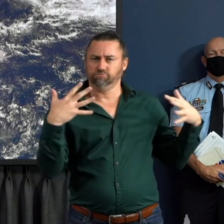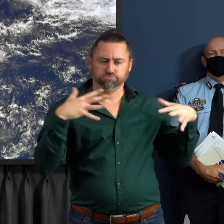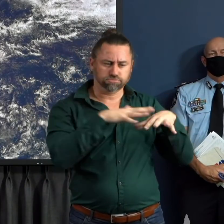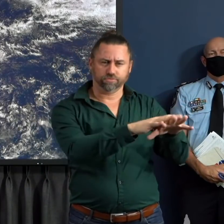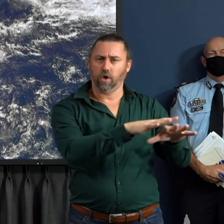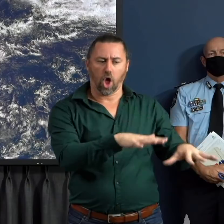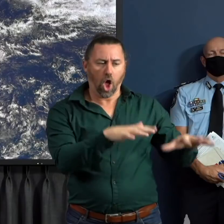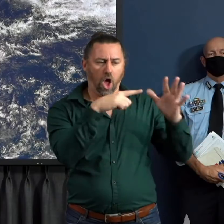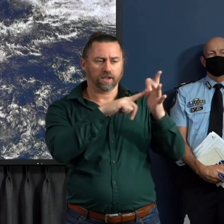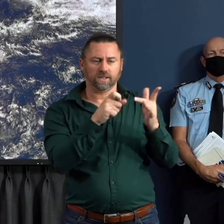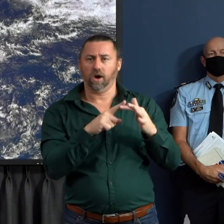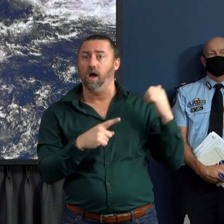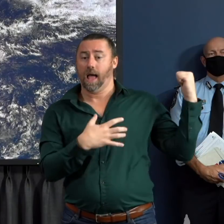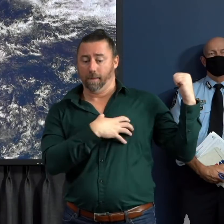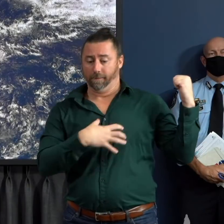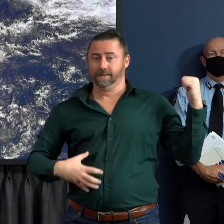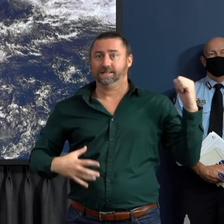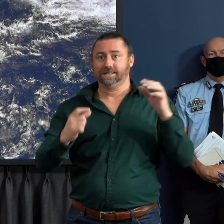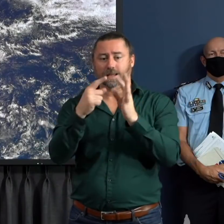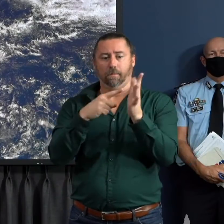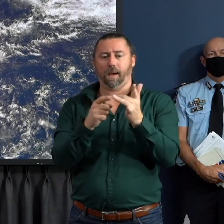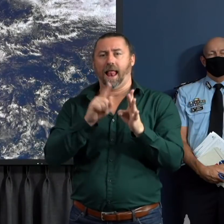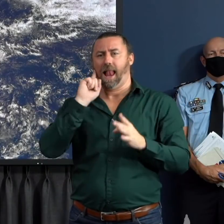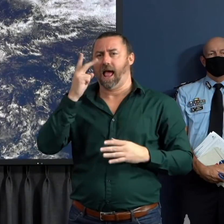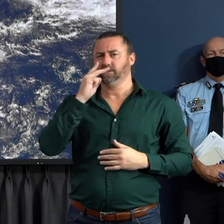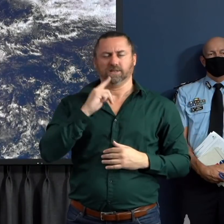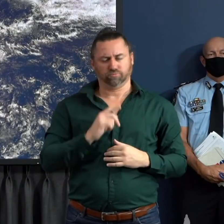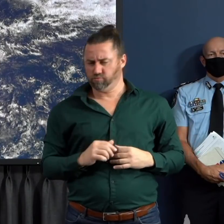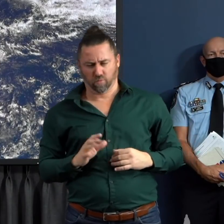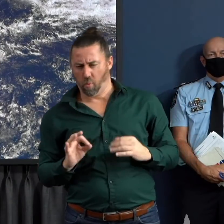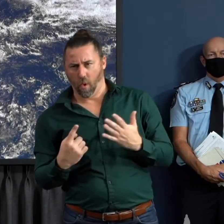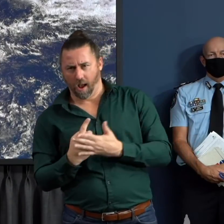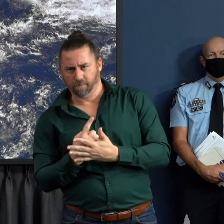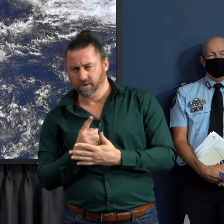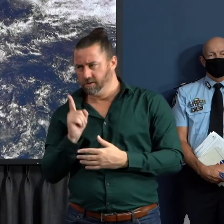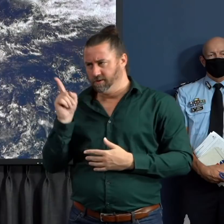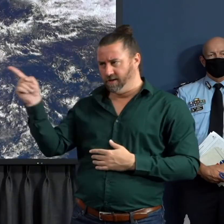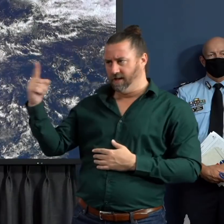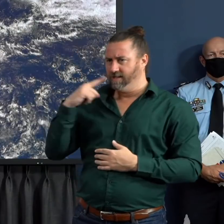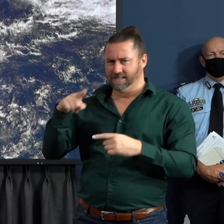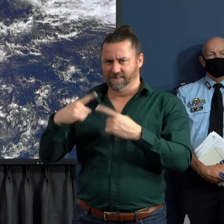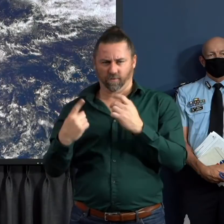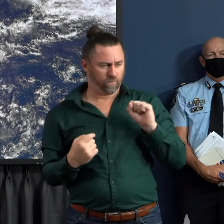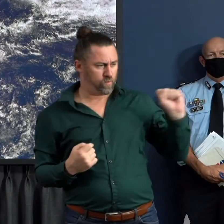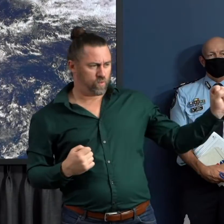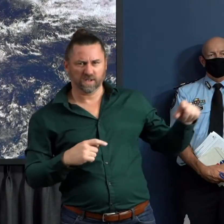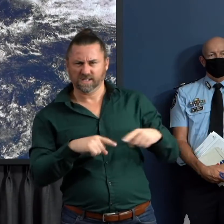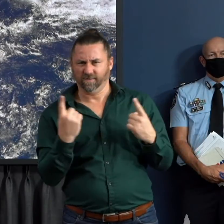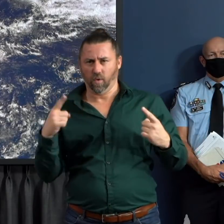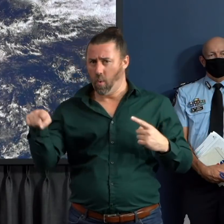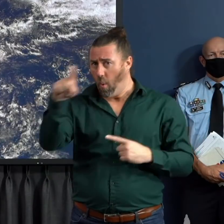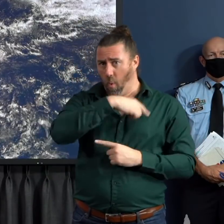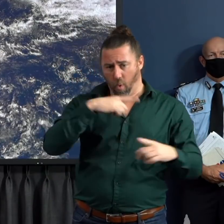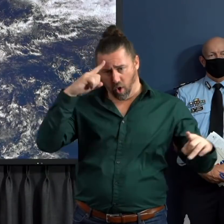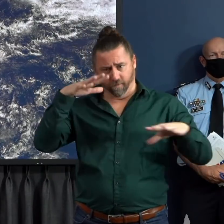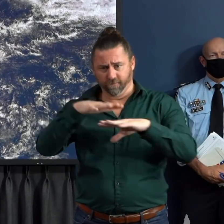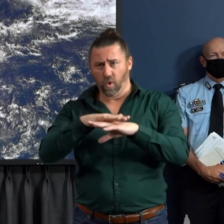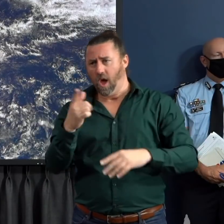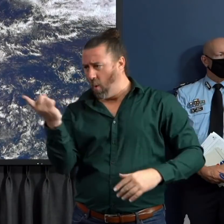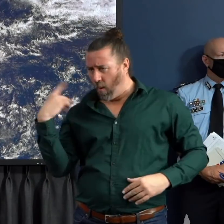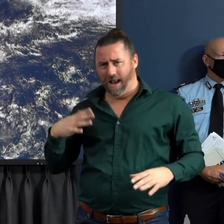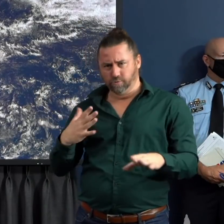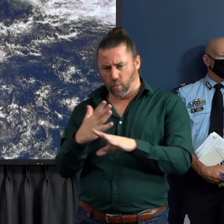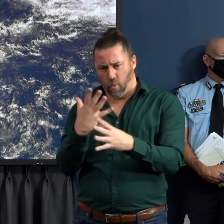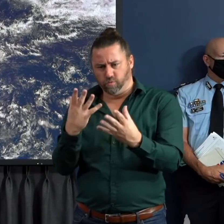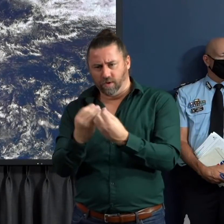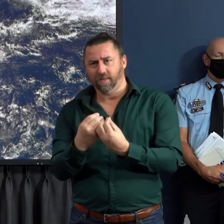came on radio last night, was very clear that that won't happen. The Lord Mayor is saying something different. people in Queensland want us all to be united at the moment Yeah. and